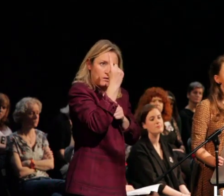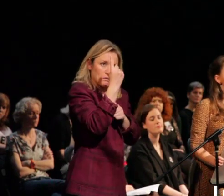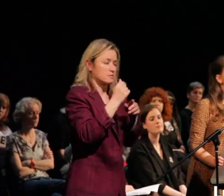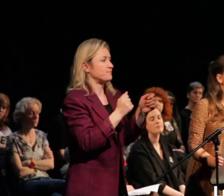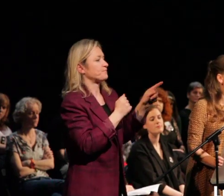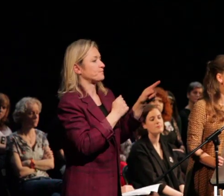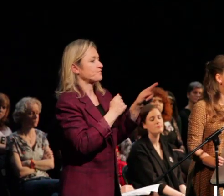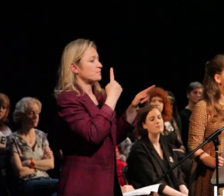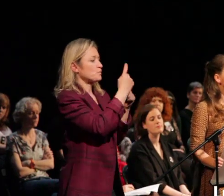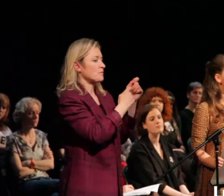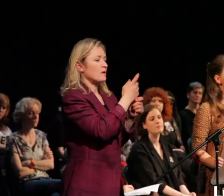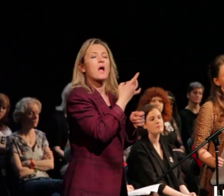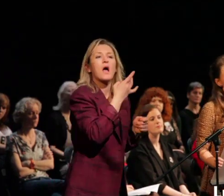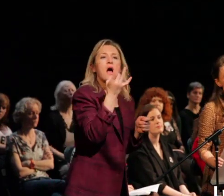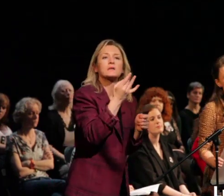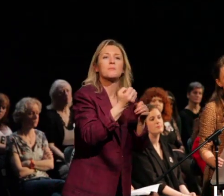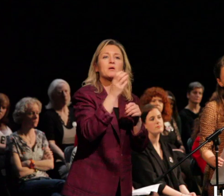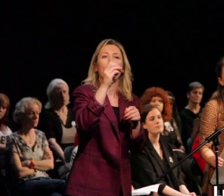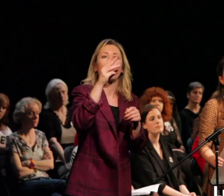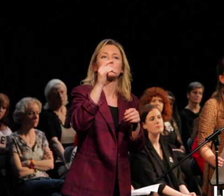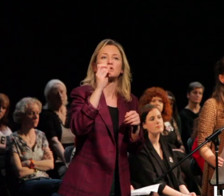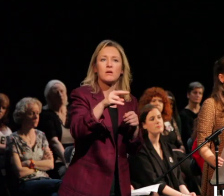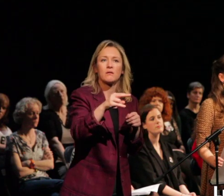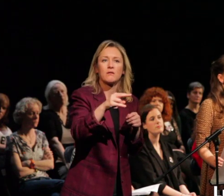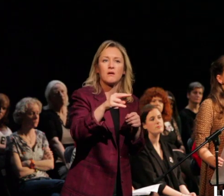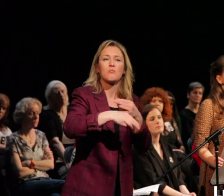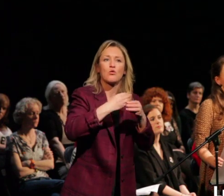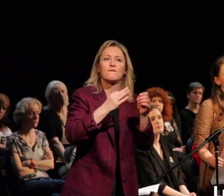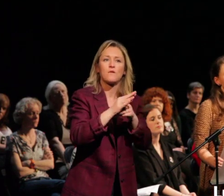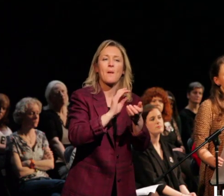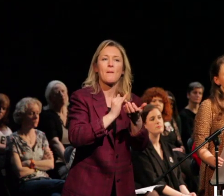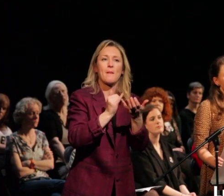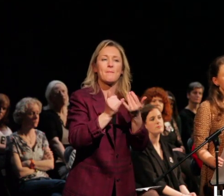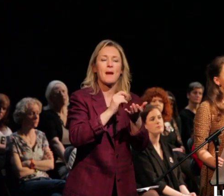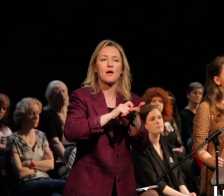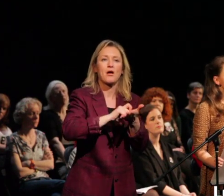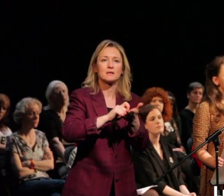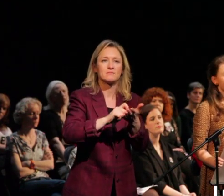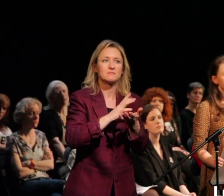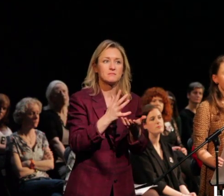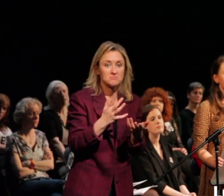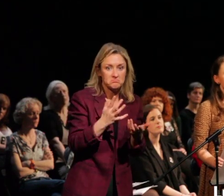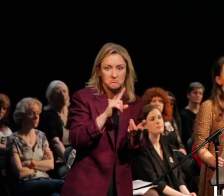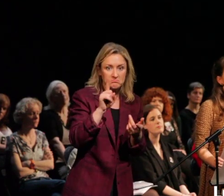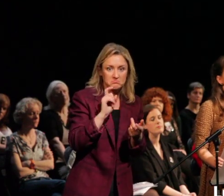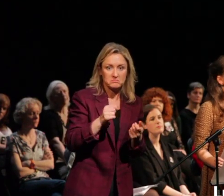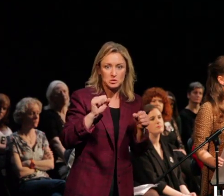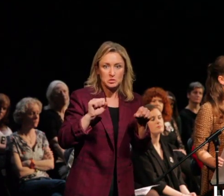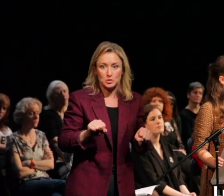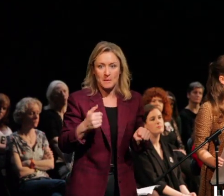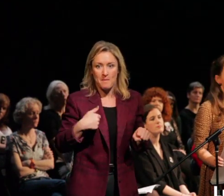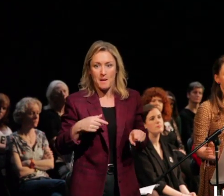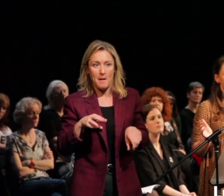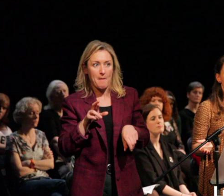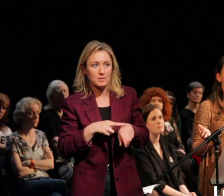their commissioning process for playwrights. Does it suit men better than women? Another asked, okay, well, what's the trajectory for assistant directors going into directing? How